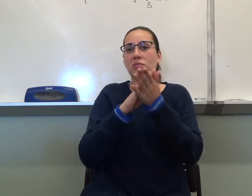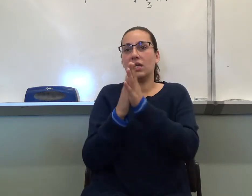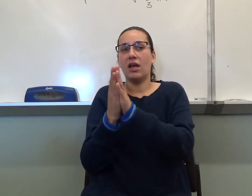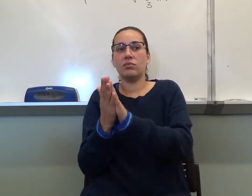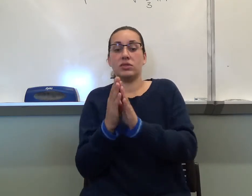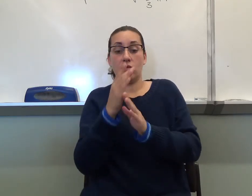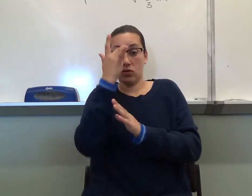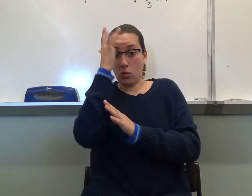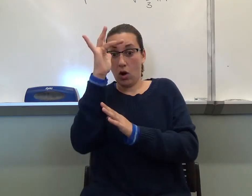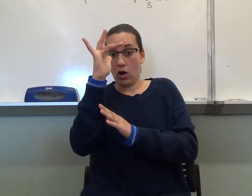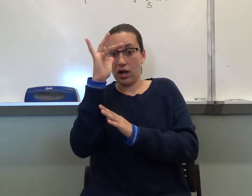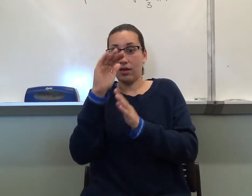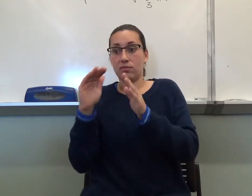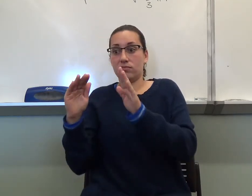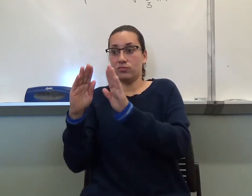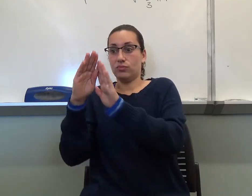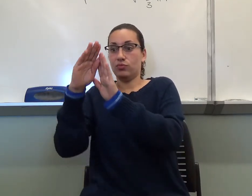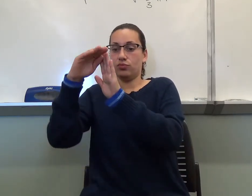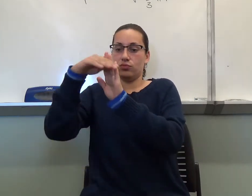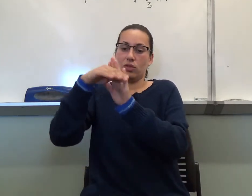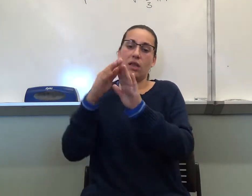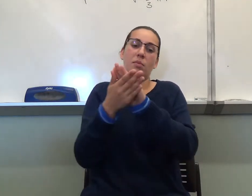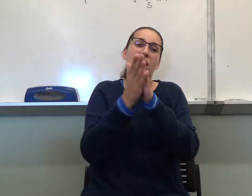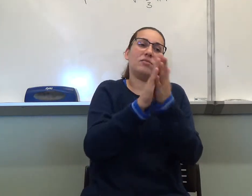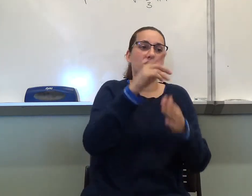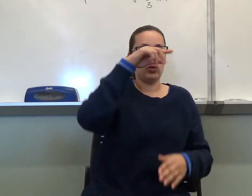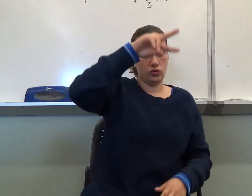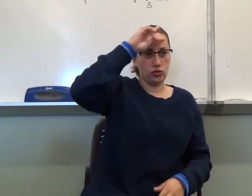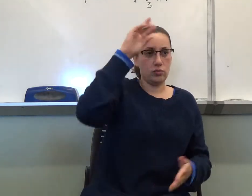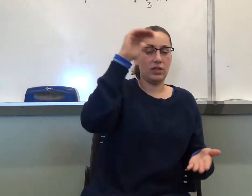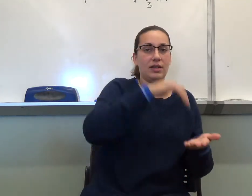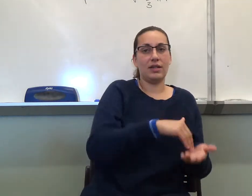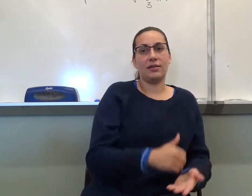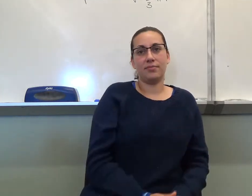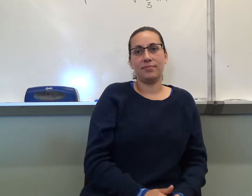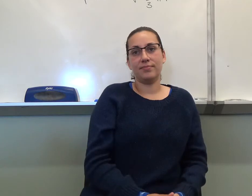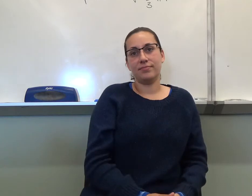it. For example, here they label this wind speed